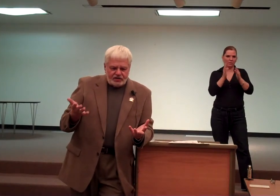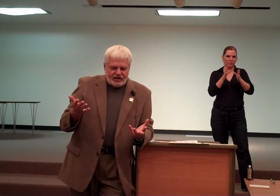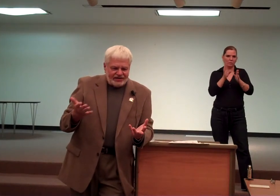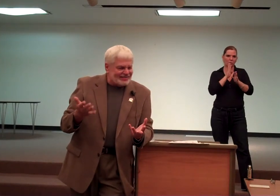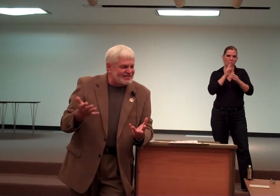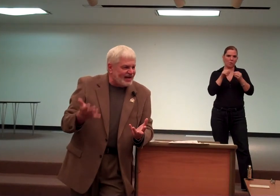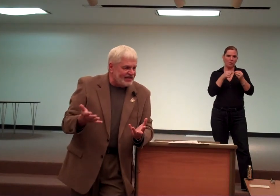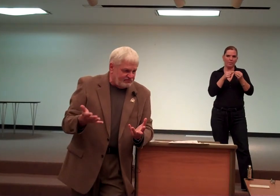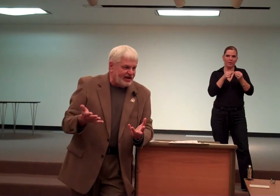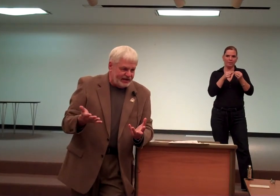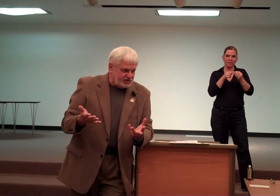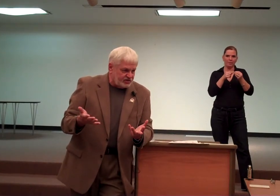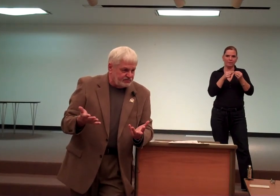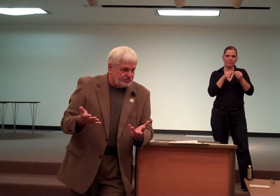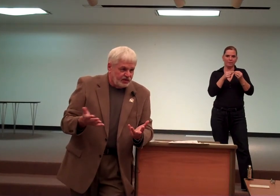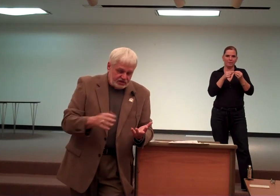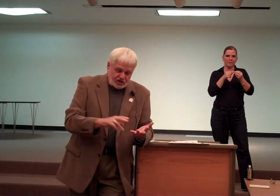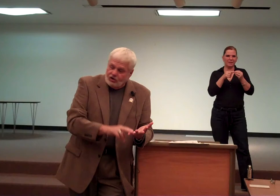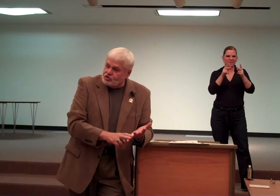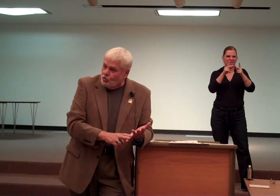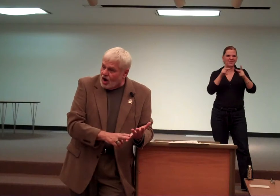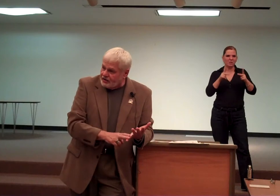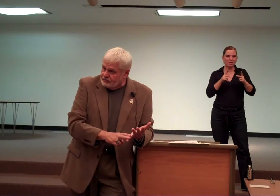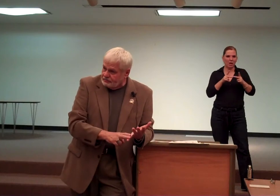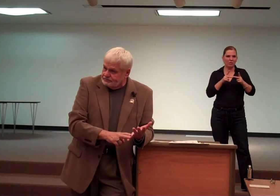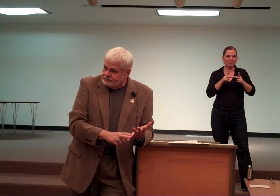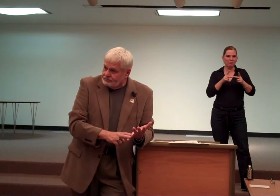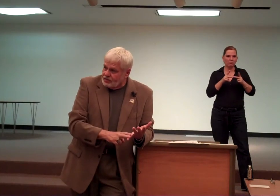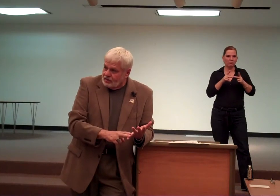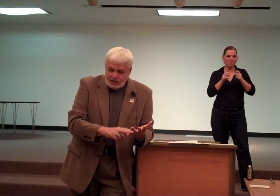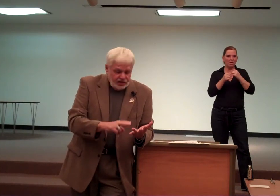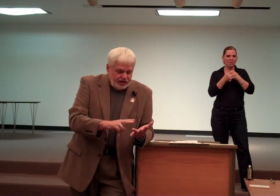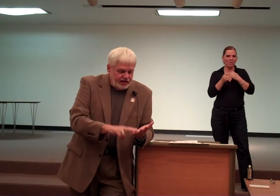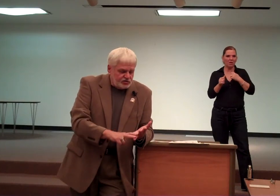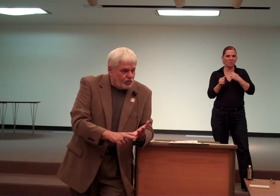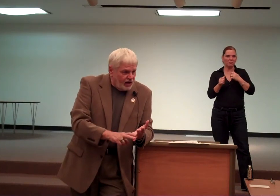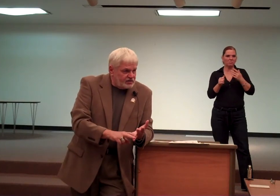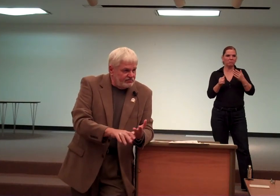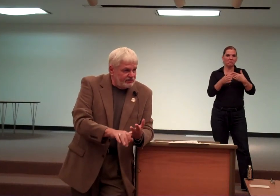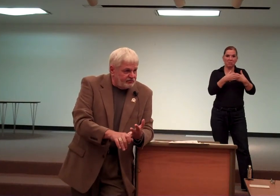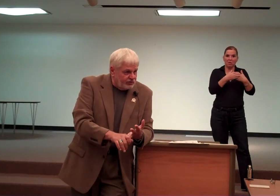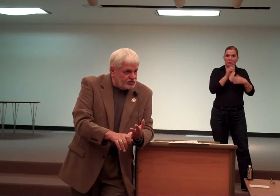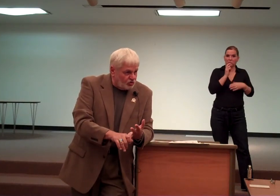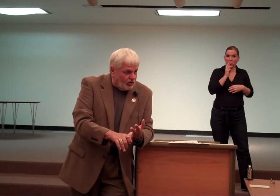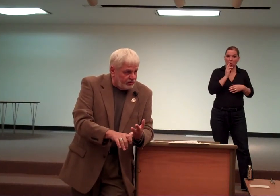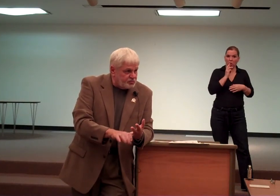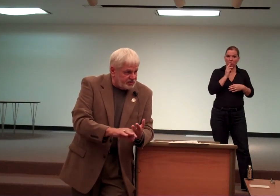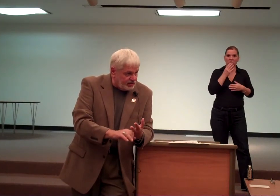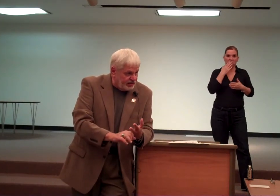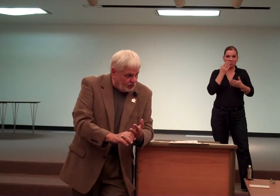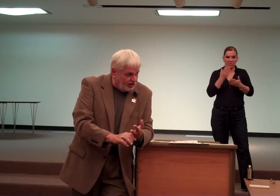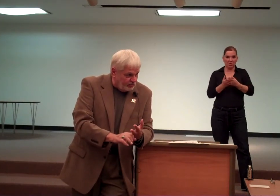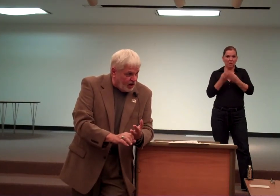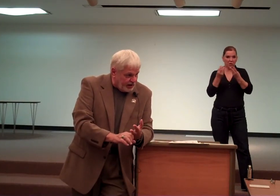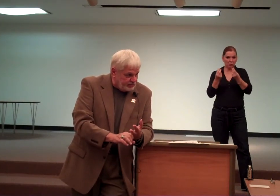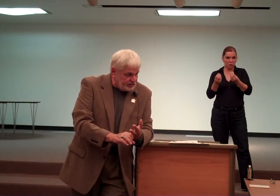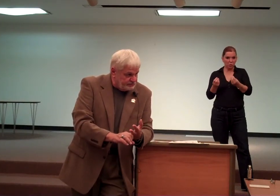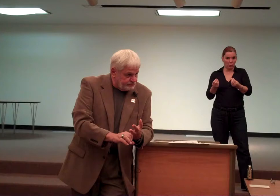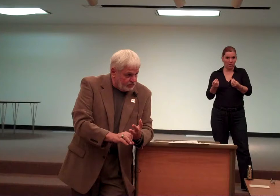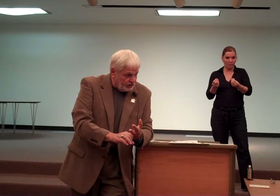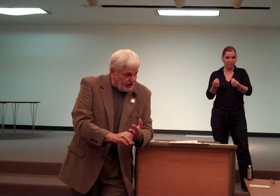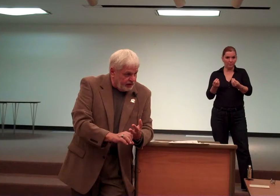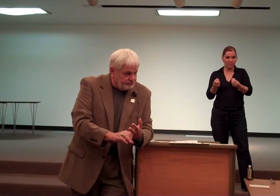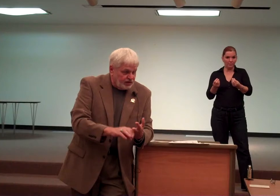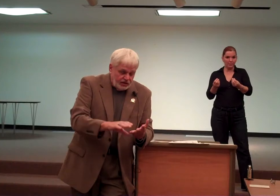geographers would talk about its site advantages. It's close to water. It has relatively fertile soils, particularly in the river